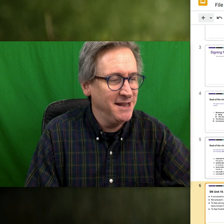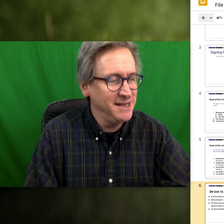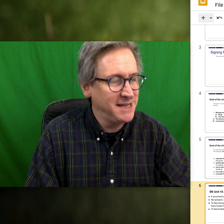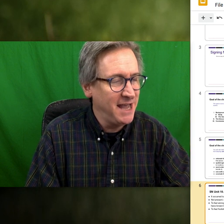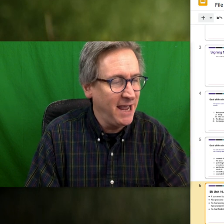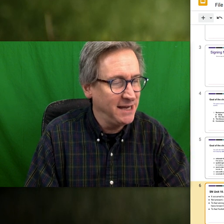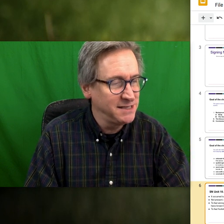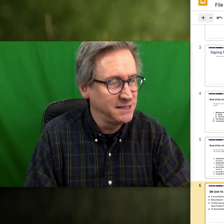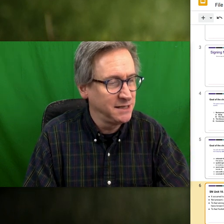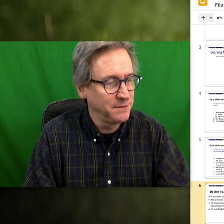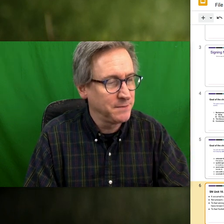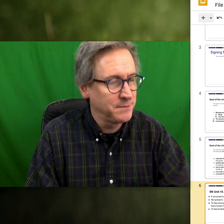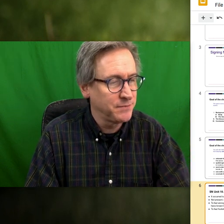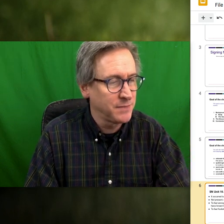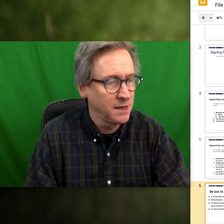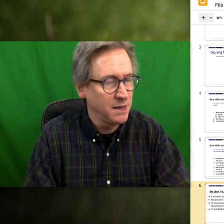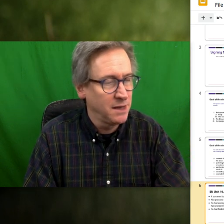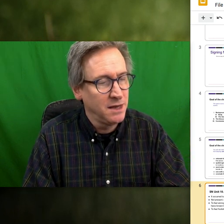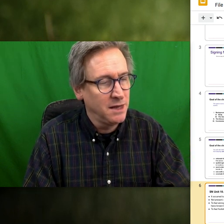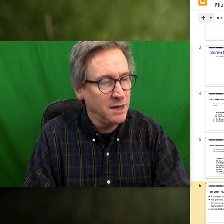In this case,